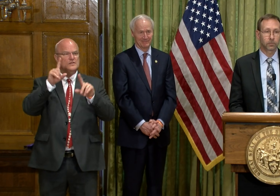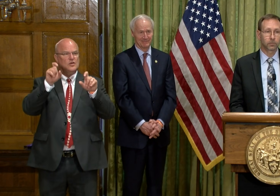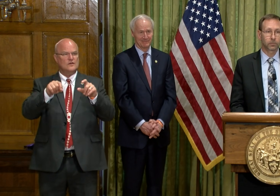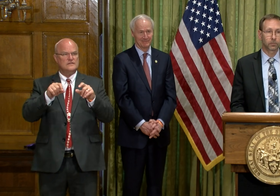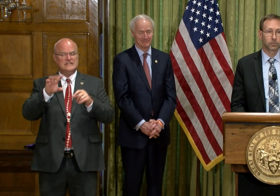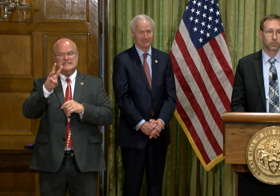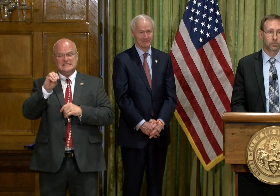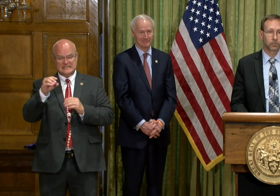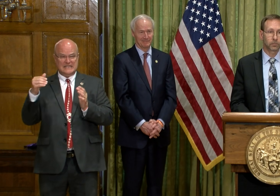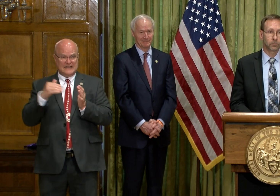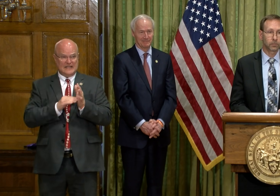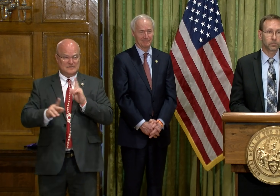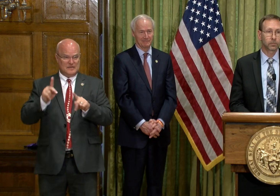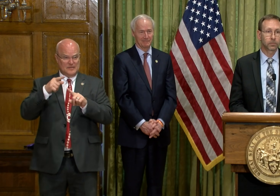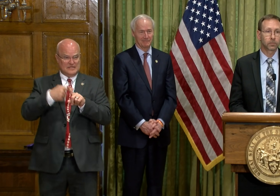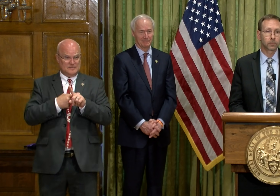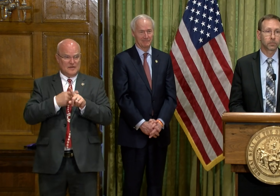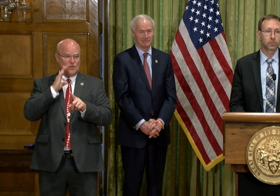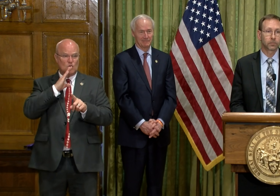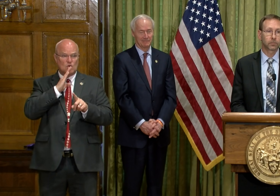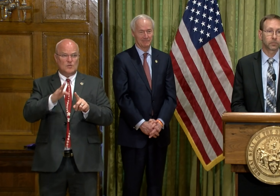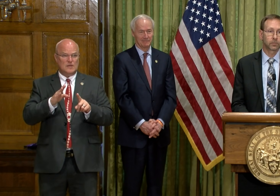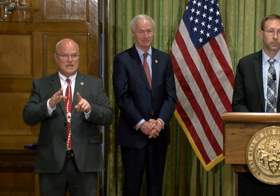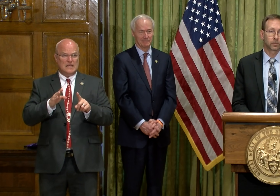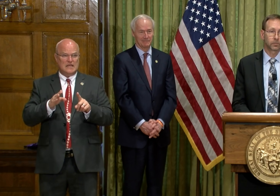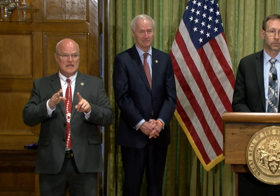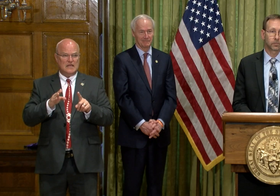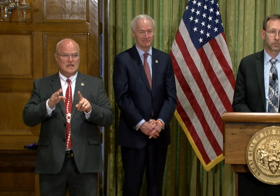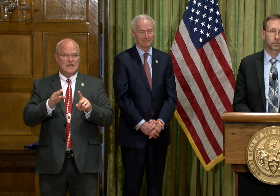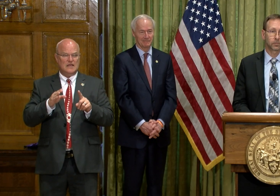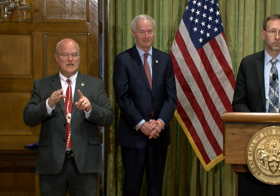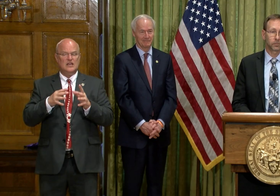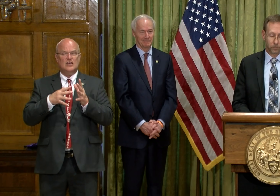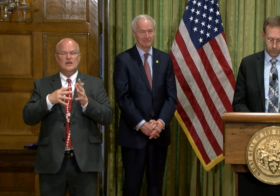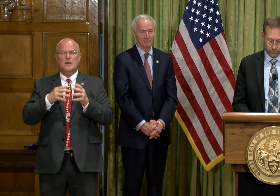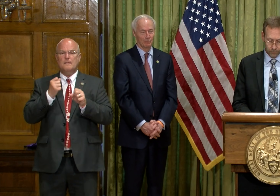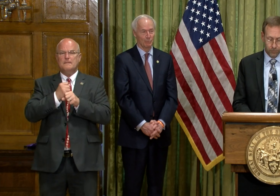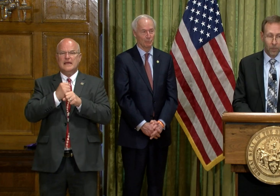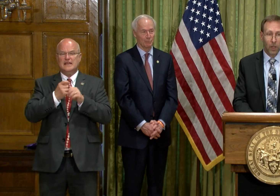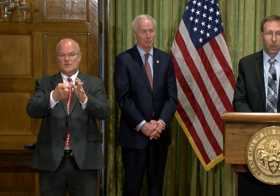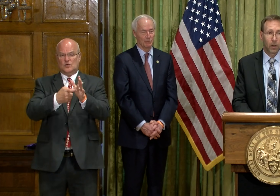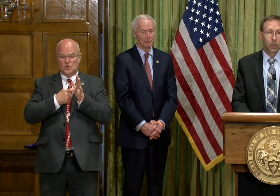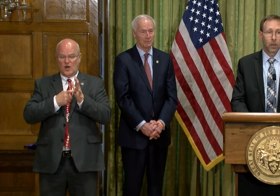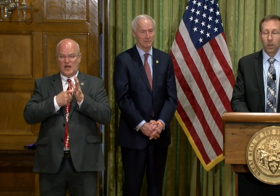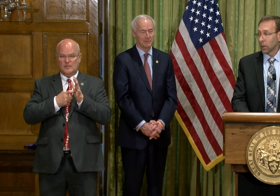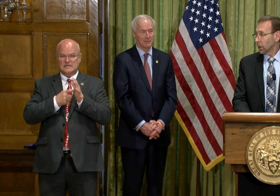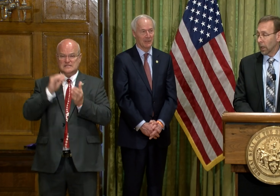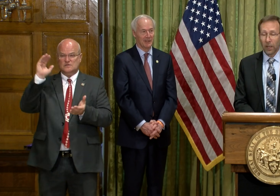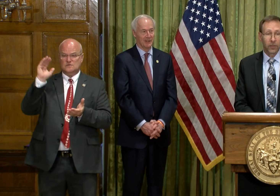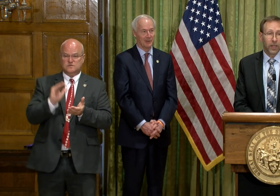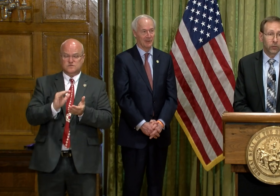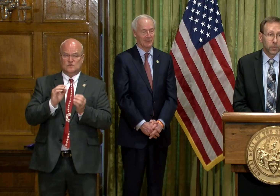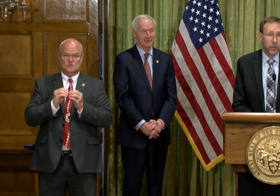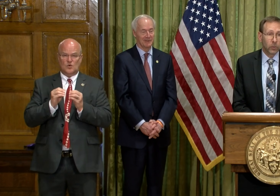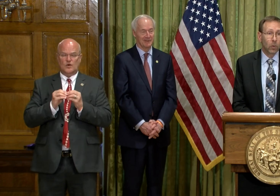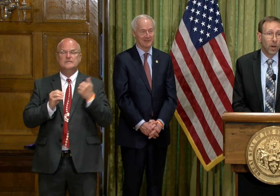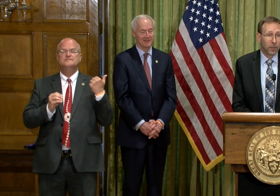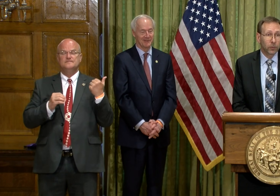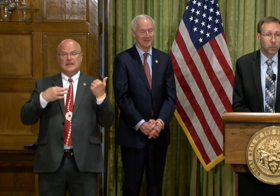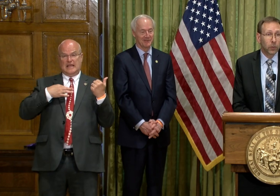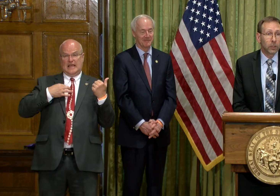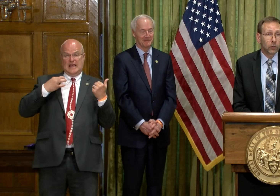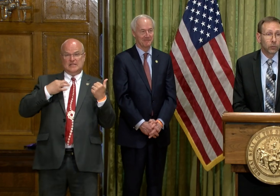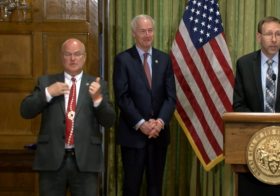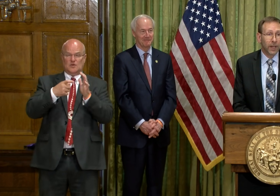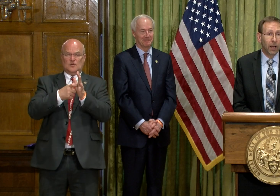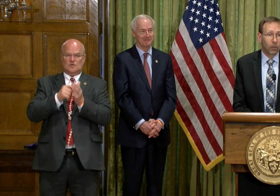testing 60,000 people this month, will you be loosening any of the eligibility requirements to get tested? The eligibility